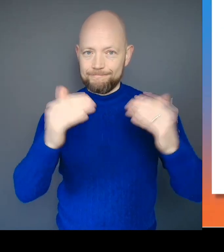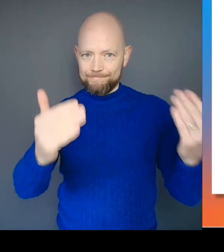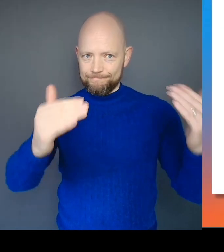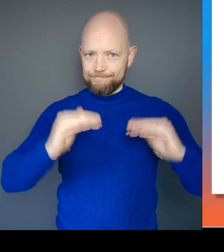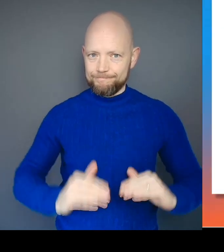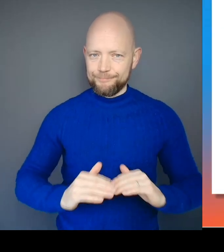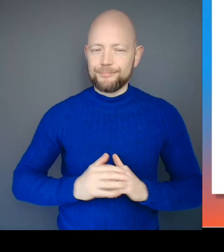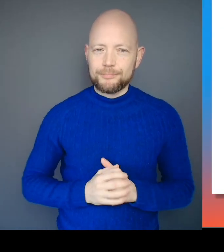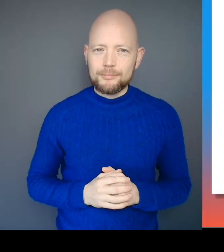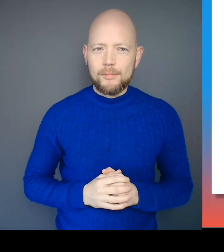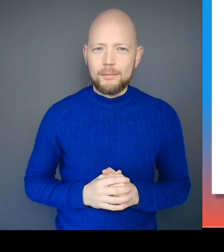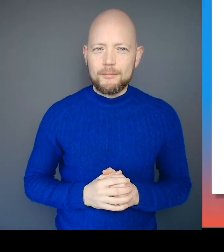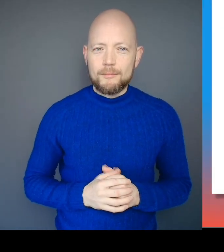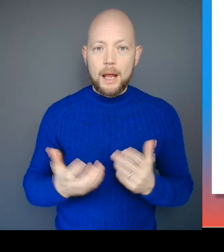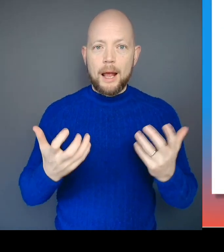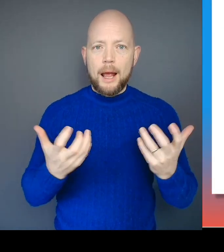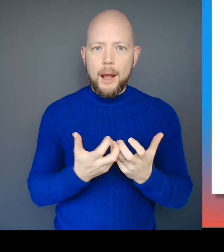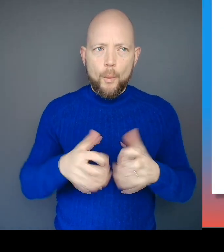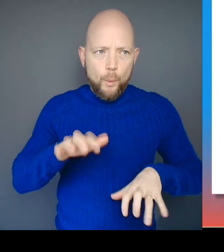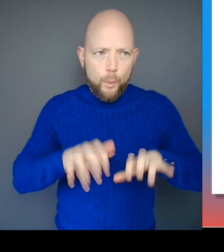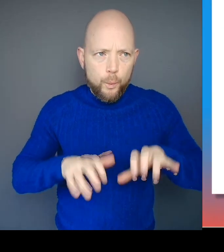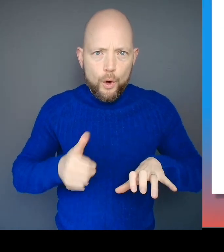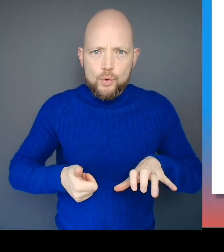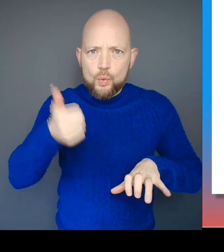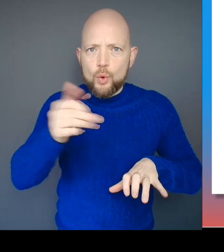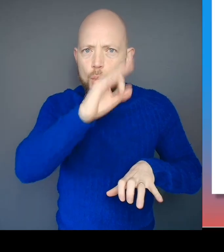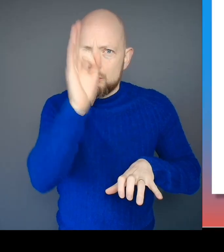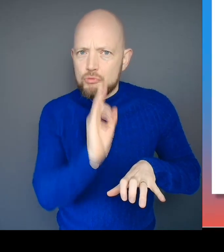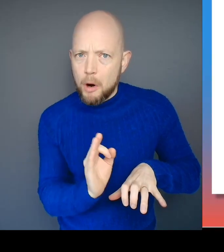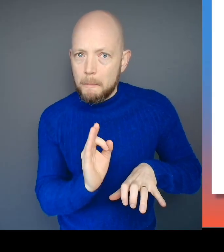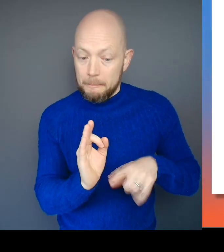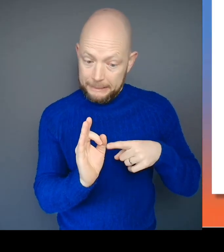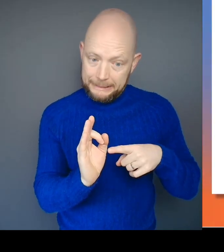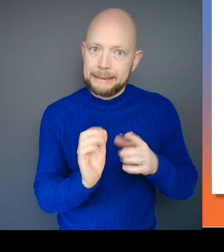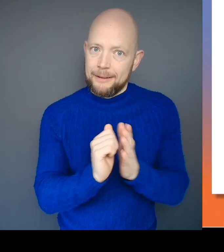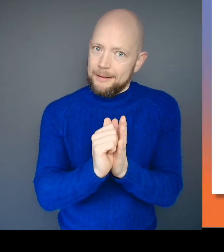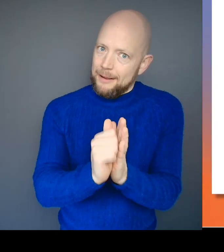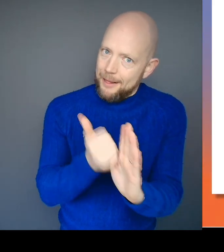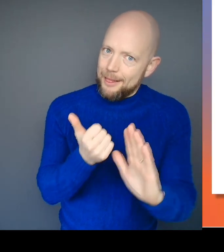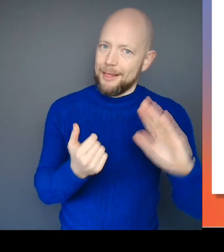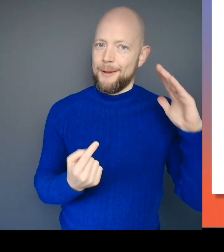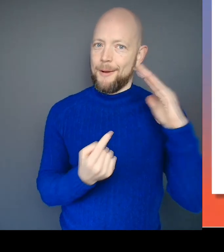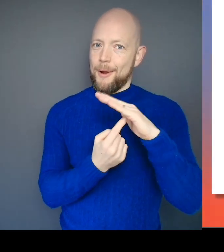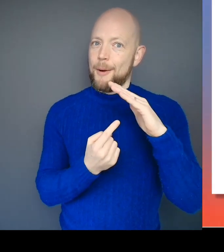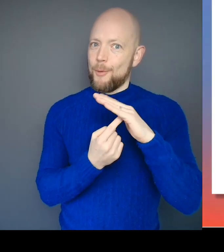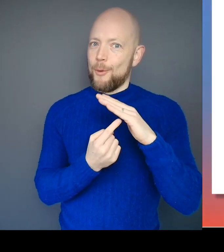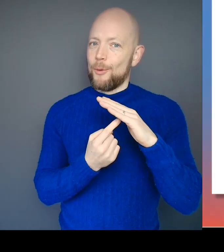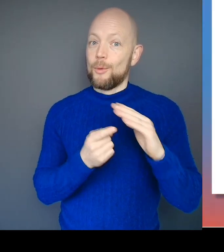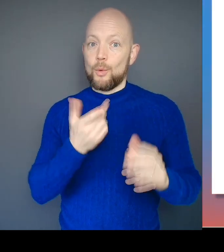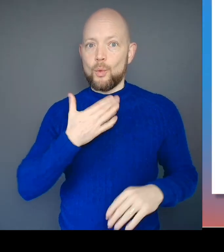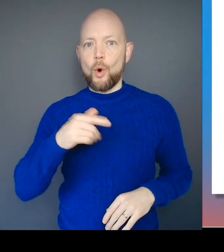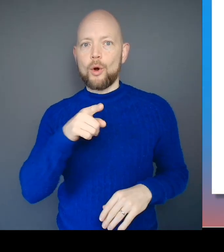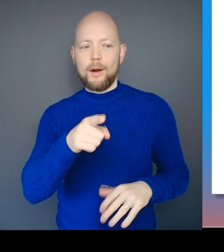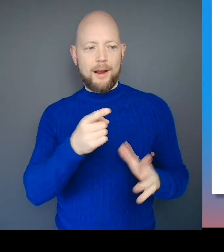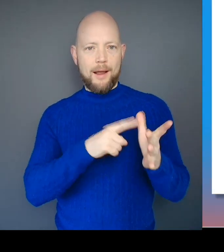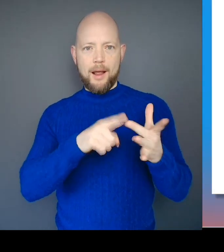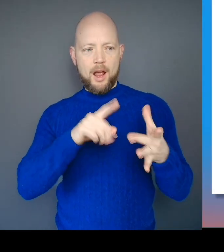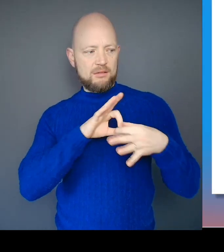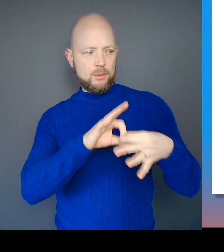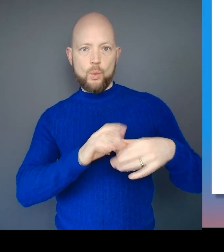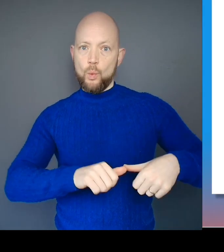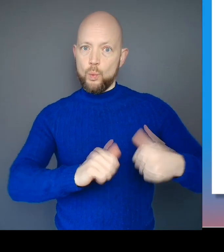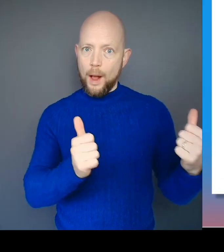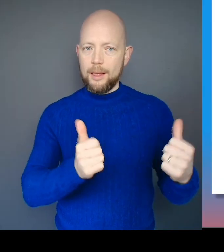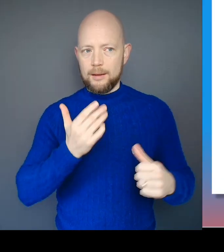Let's take a look at how to write an effective prompt, because honestly, this is the biggest skill that you need to work with any